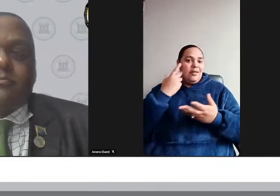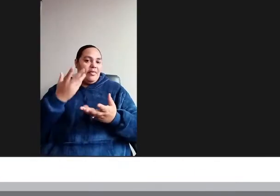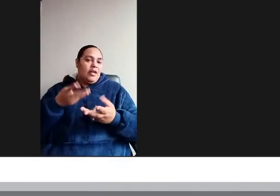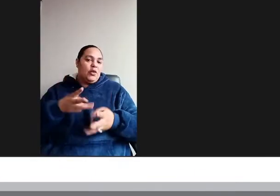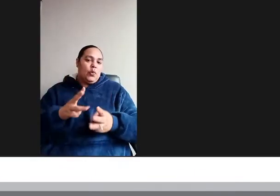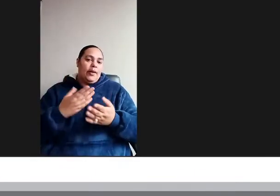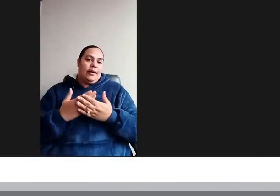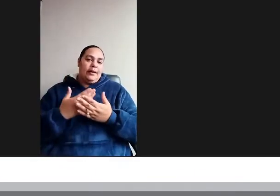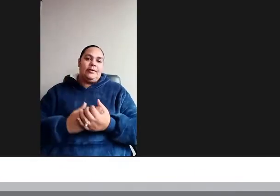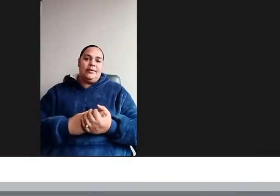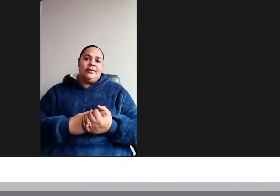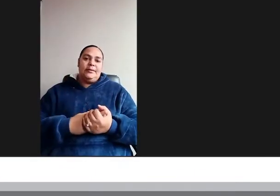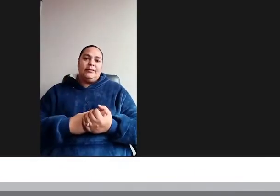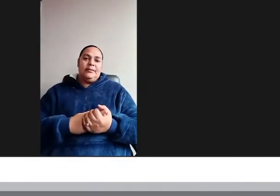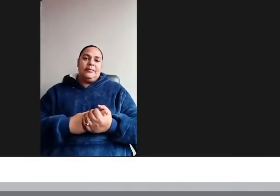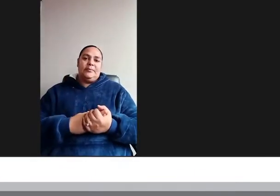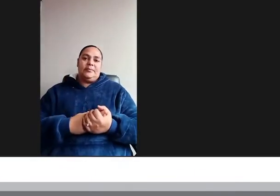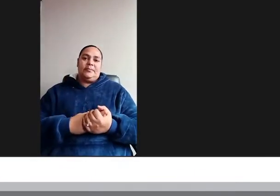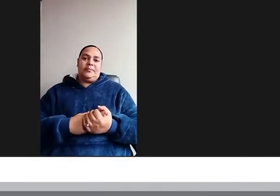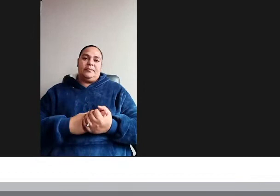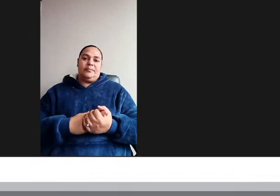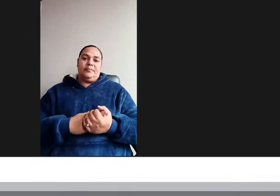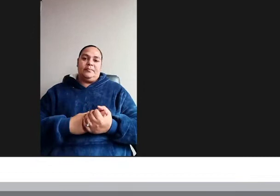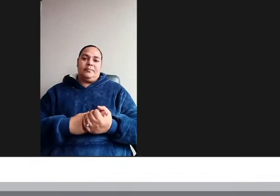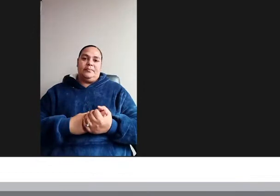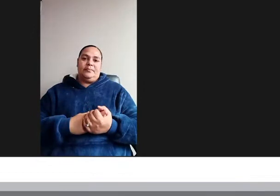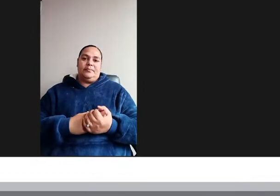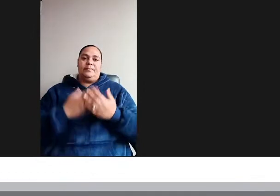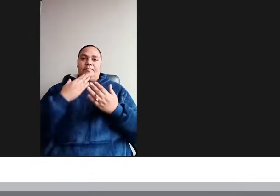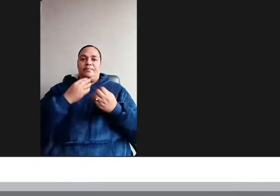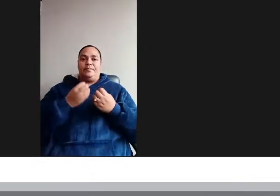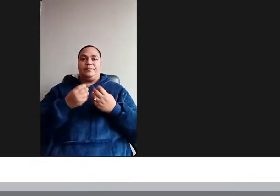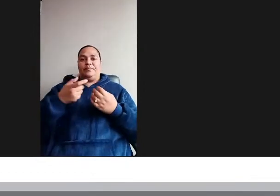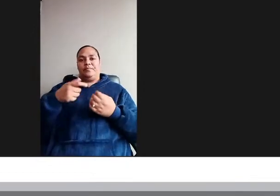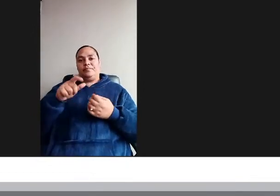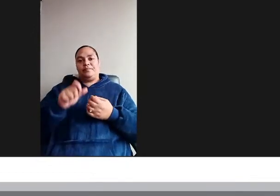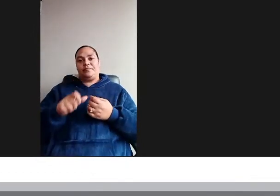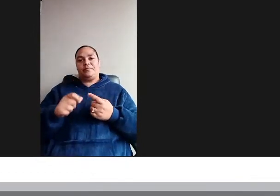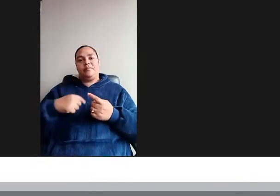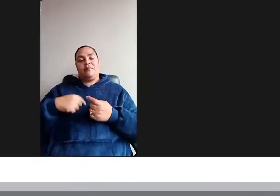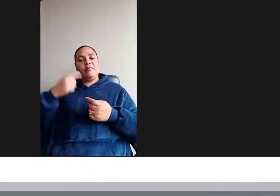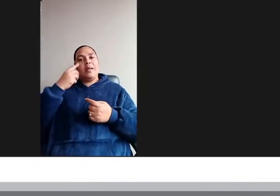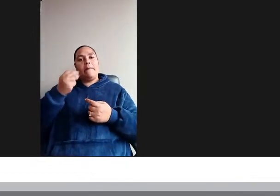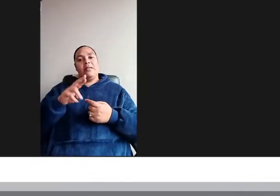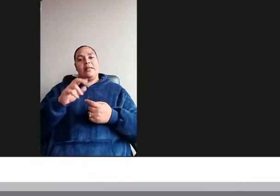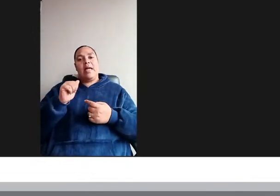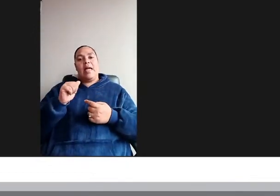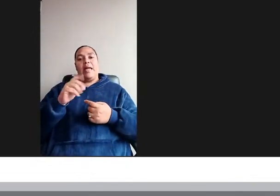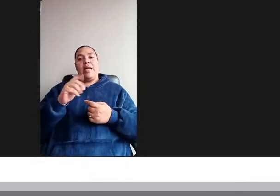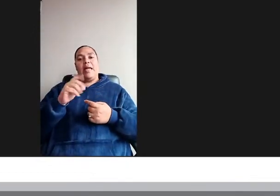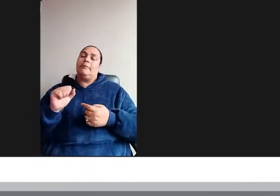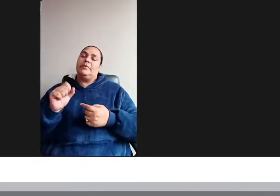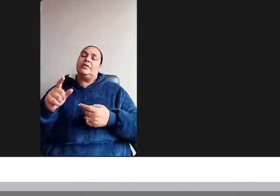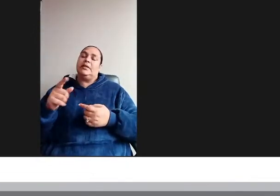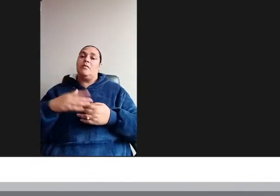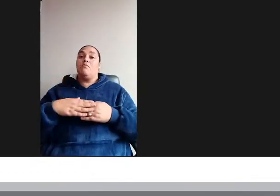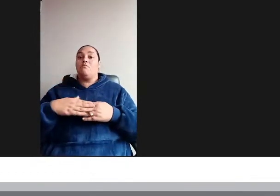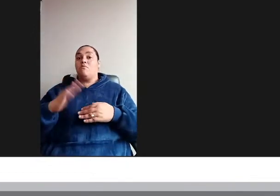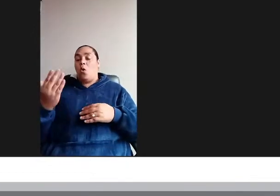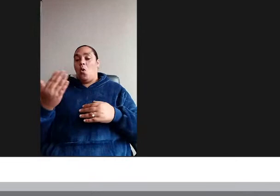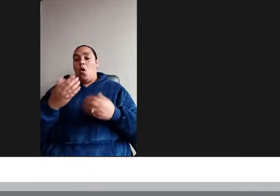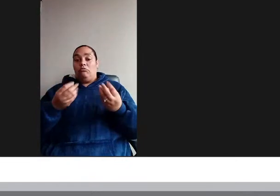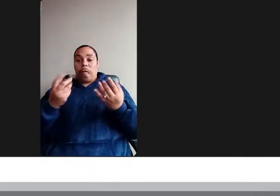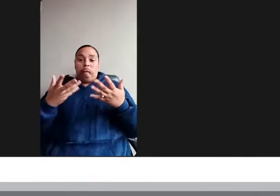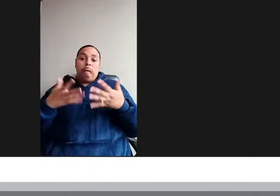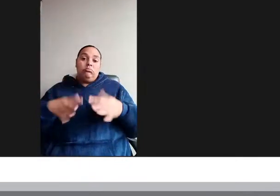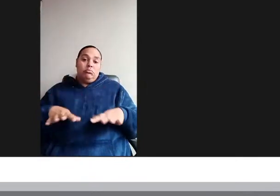may proceed. Thank you very much, Chair. I think Mr. Adams has covered most of the